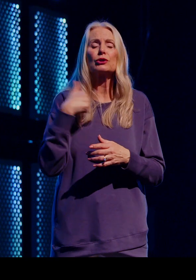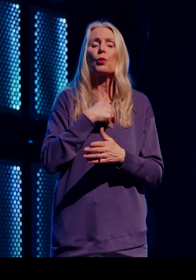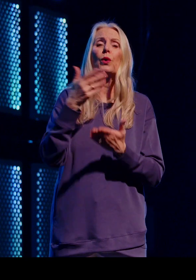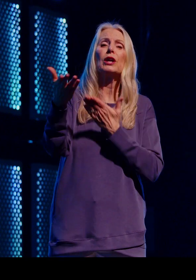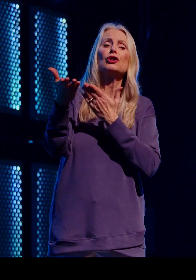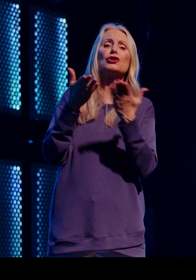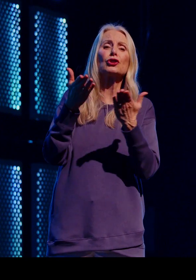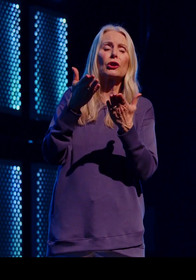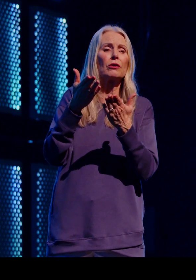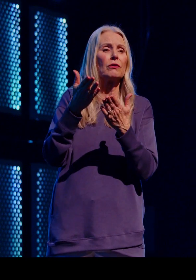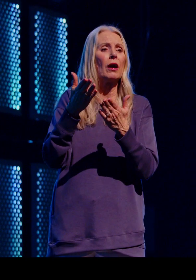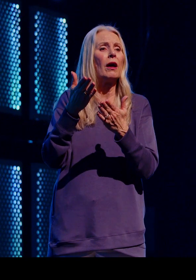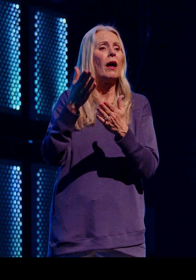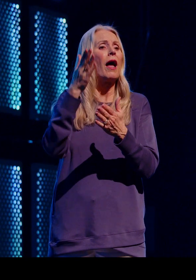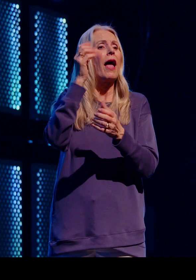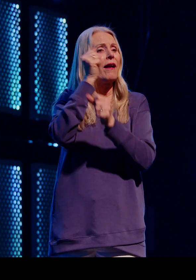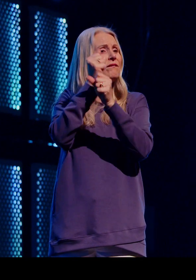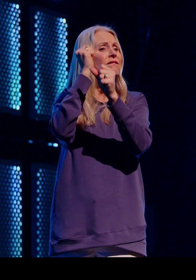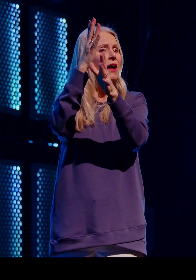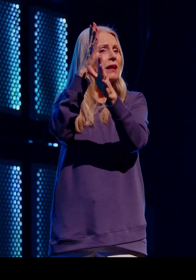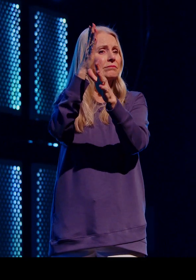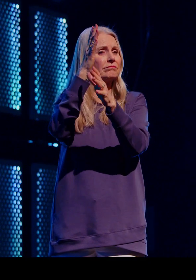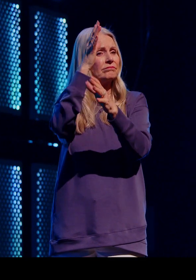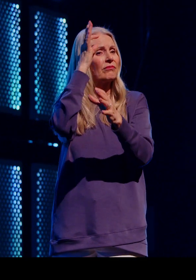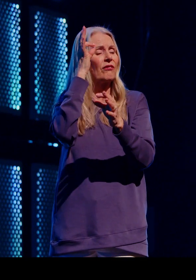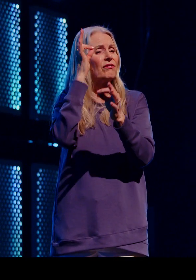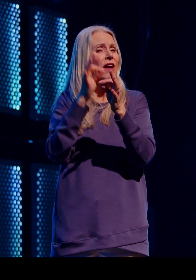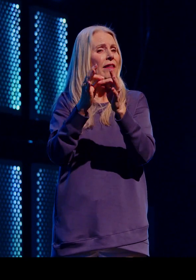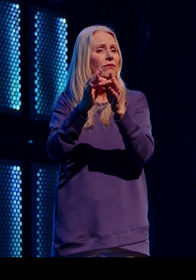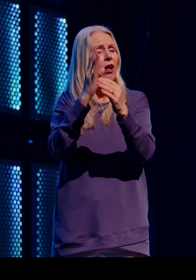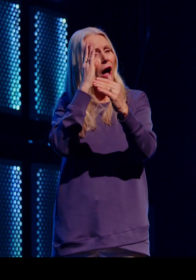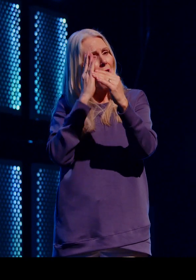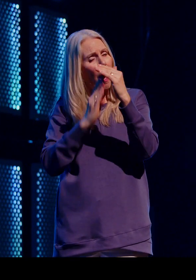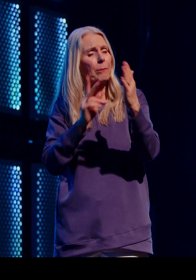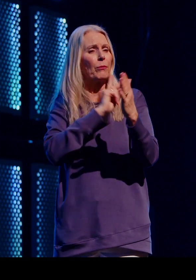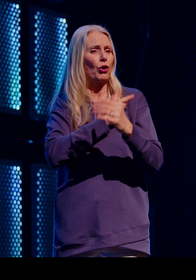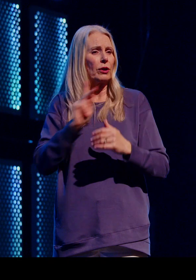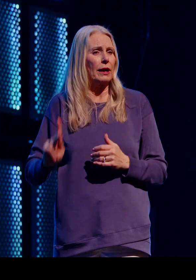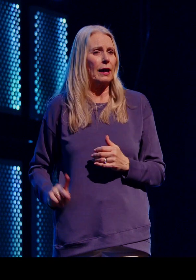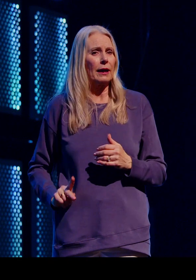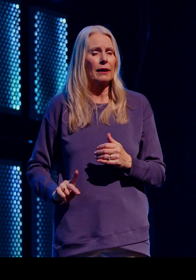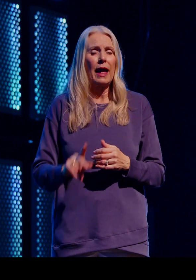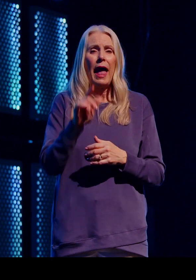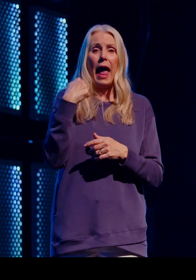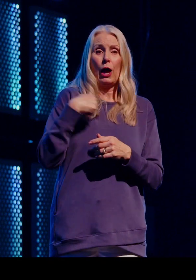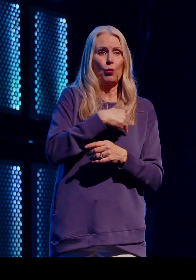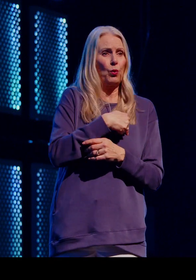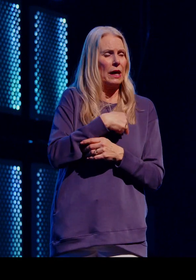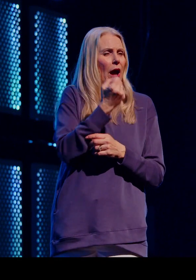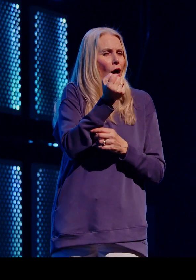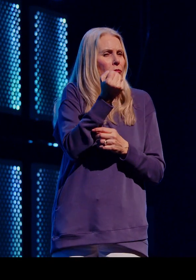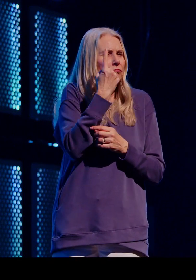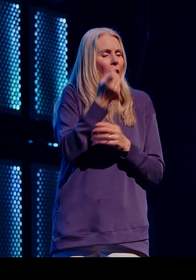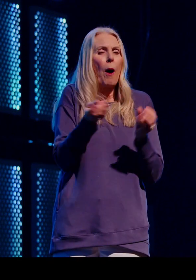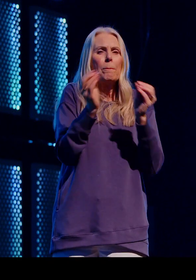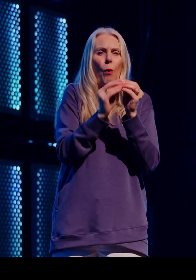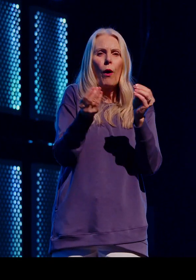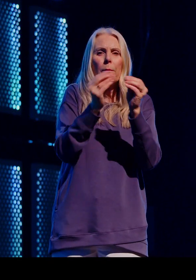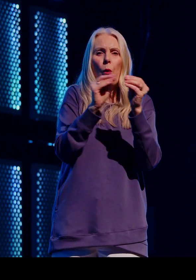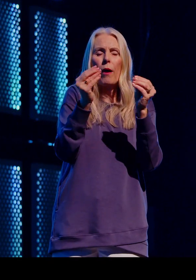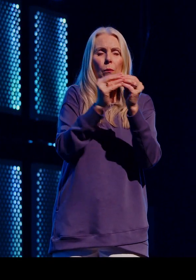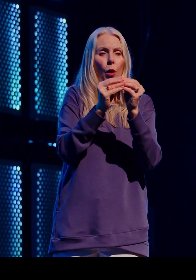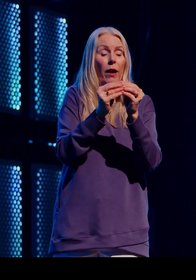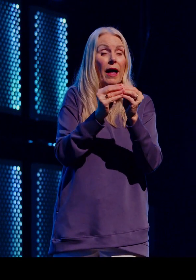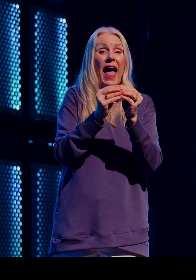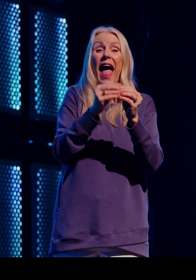worthy of our faithful, humble service. And it's amazing to belong to a church who gets that, and we're getting that more and more. Do we have it on target every